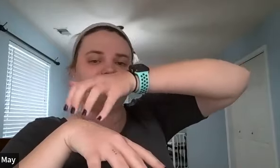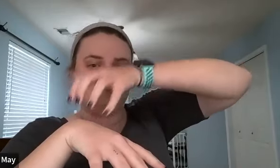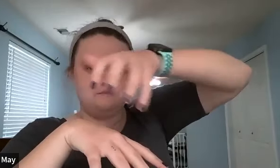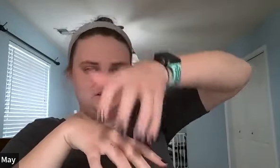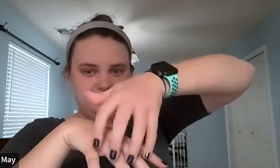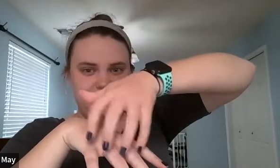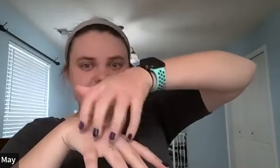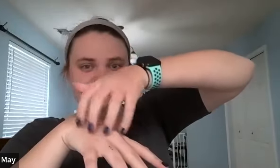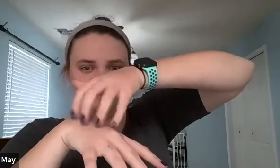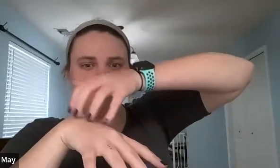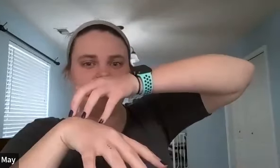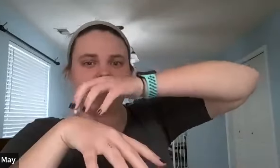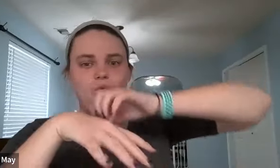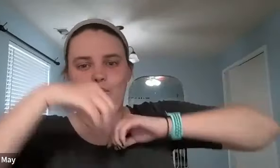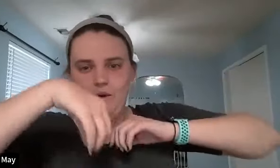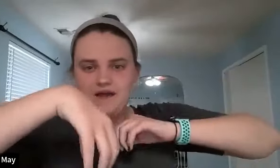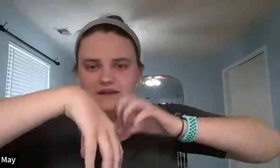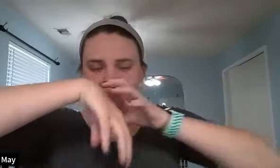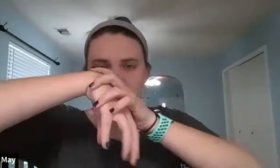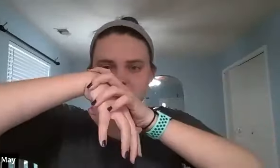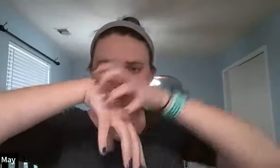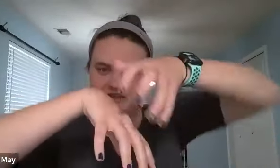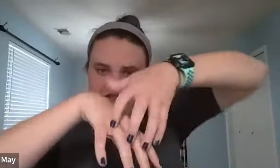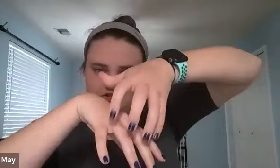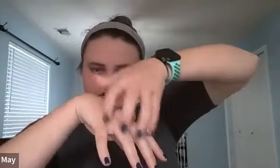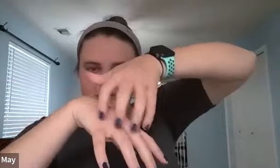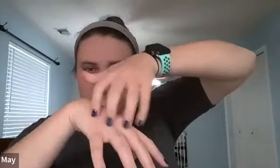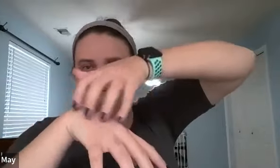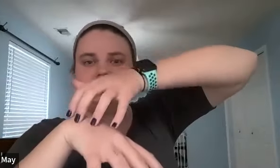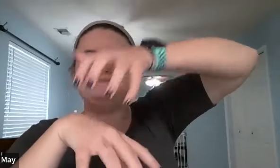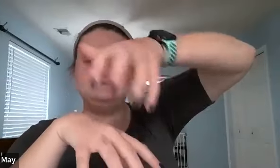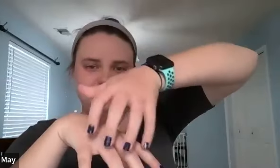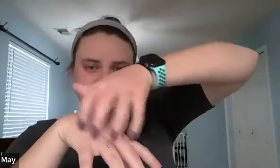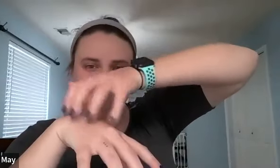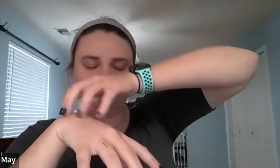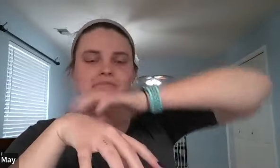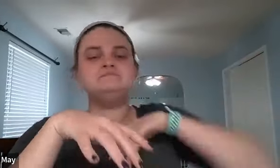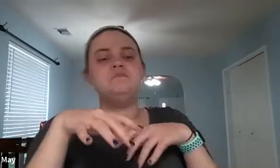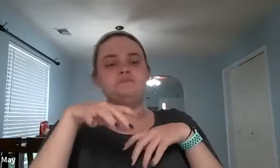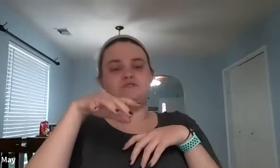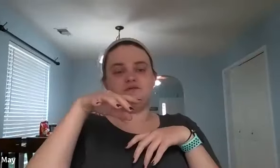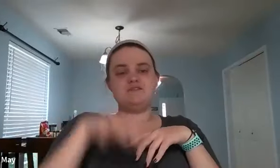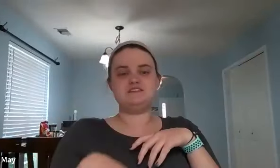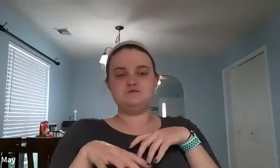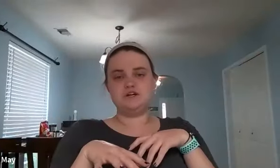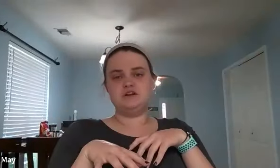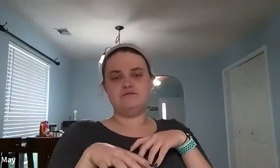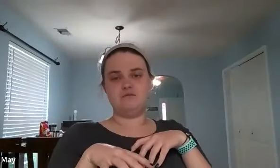like grapes on a vine. You know, you have a whole one like bunch, and then there's just grapes everywhere. Grapes. So again, this is one you'd have more